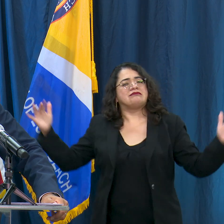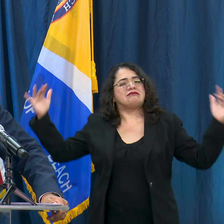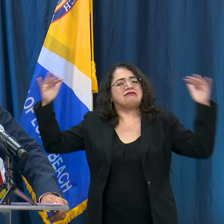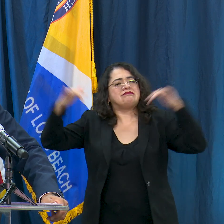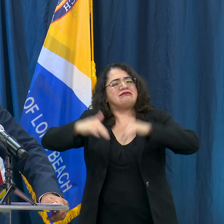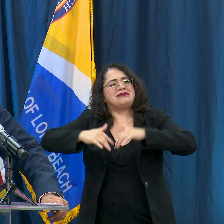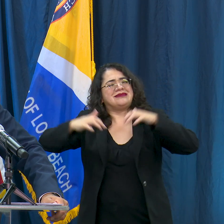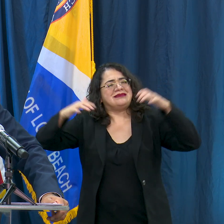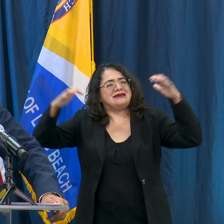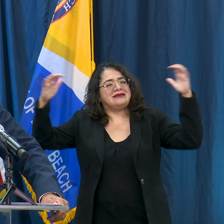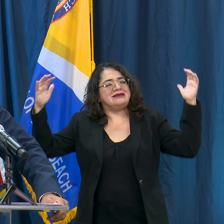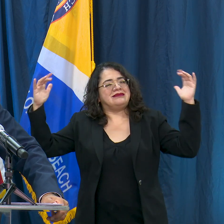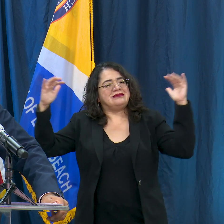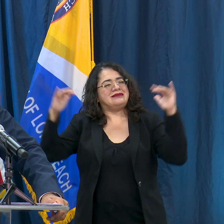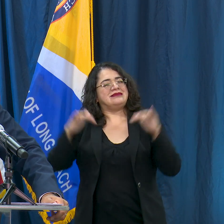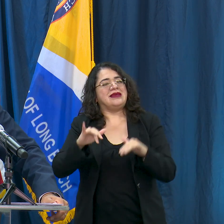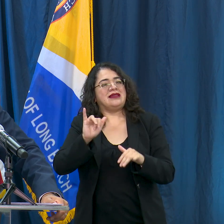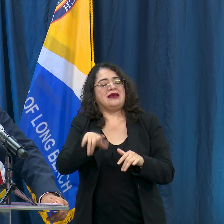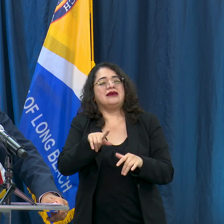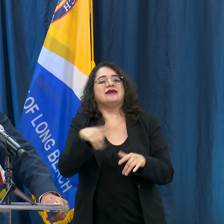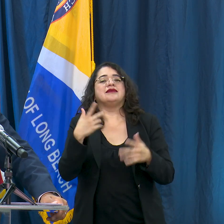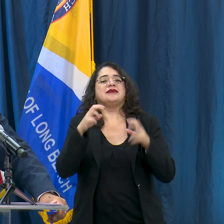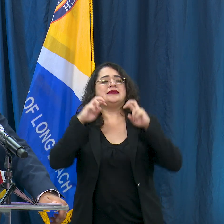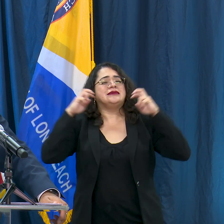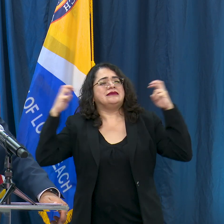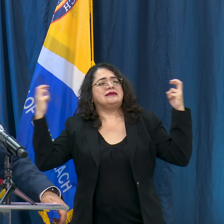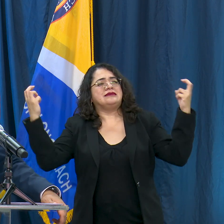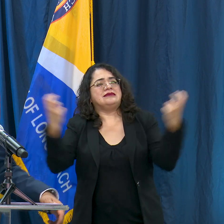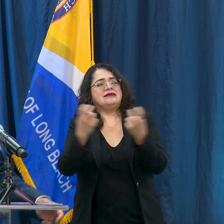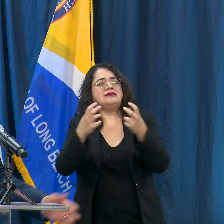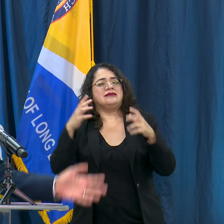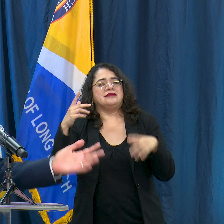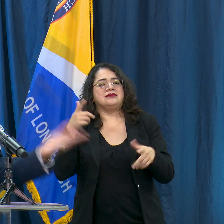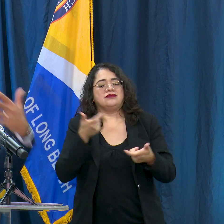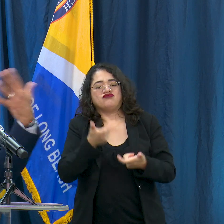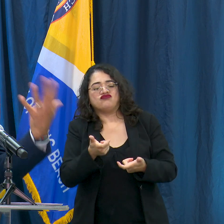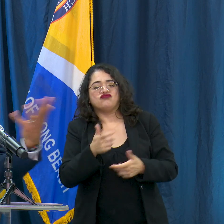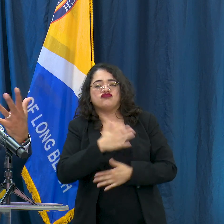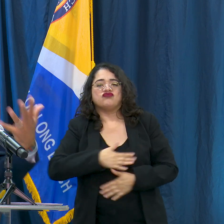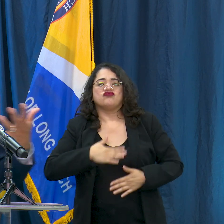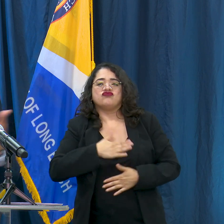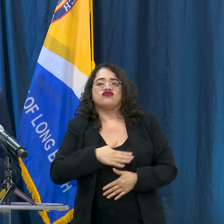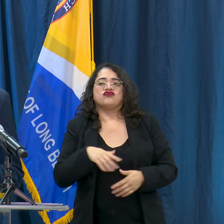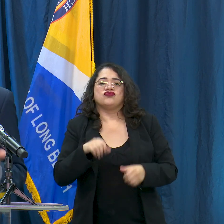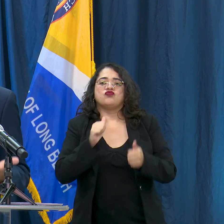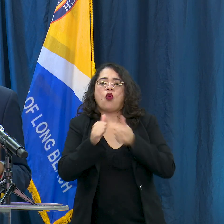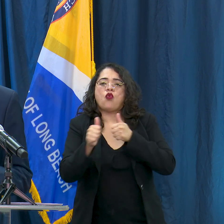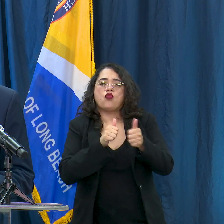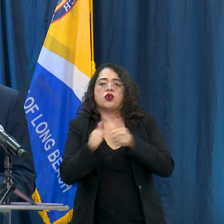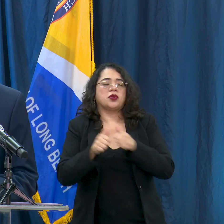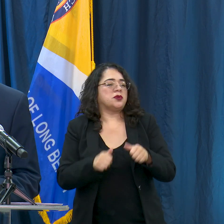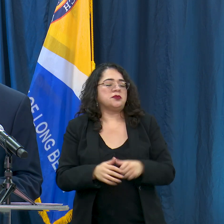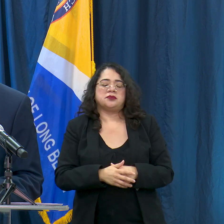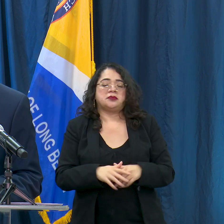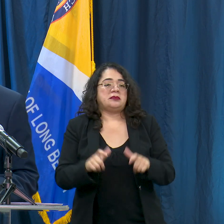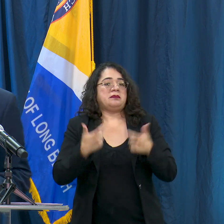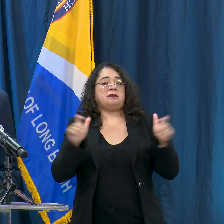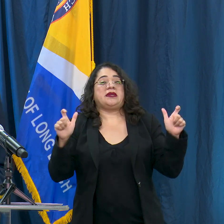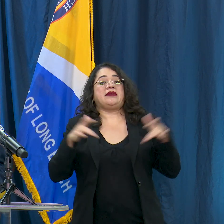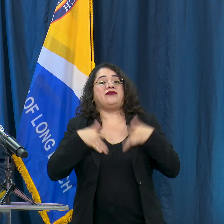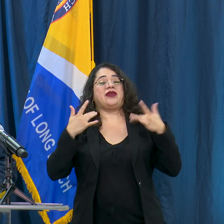and arenas, and larger theme parks and festivals and large gatherings of big events are still not allowed by the state of